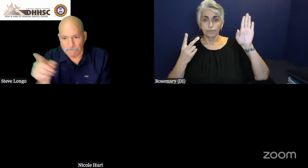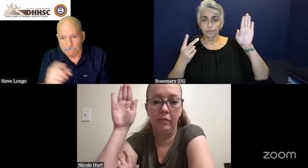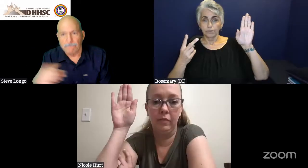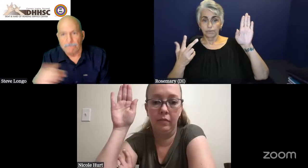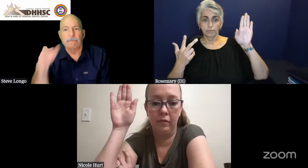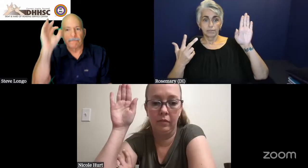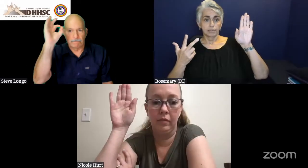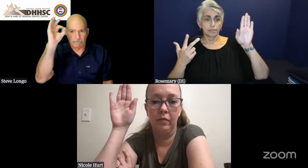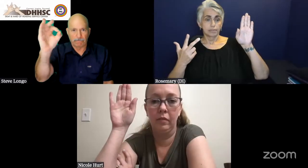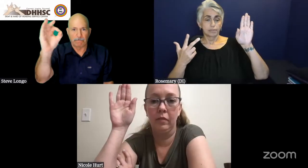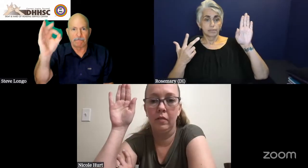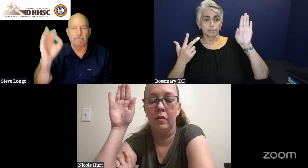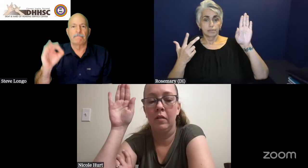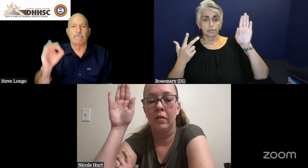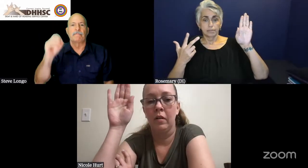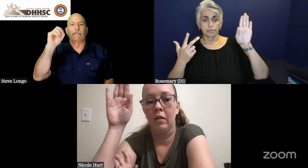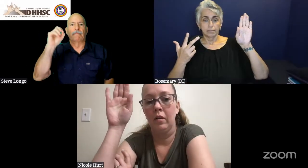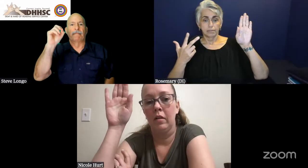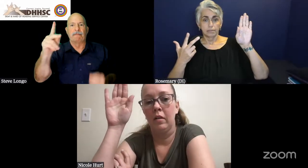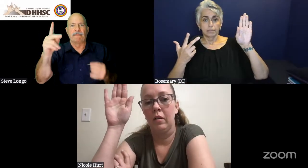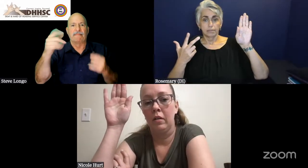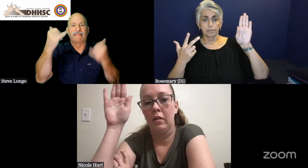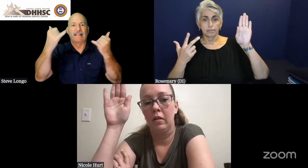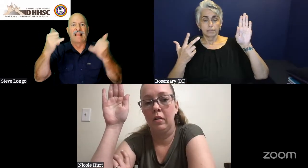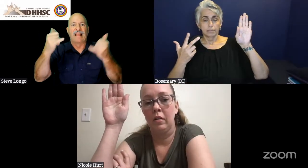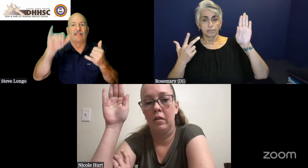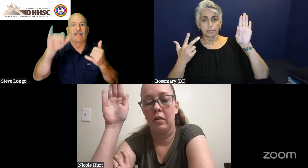hand. Okay.